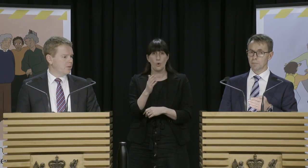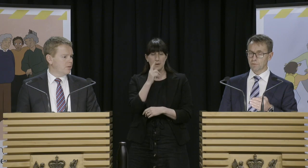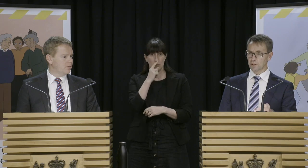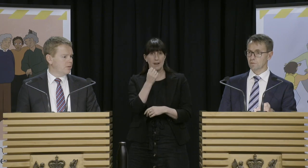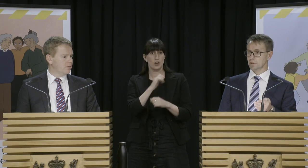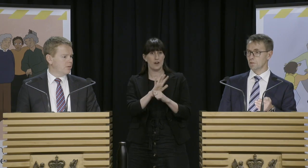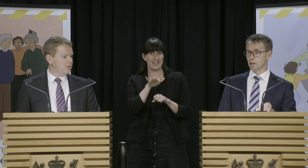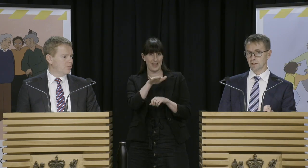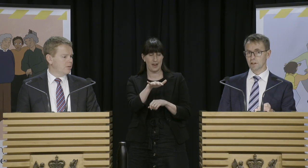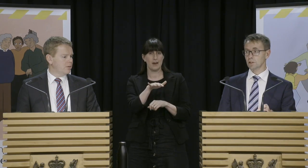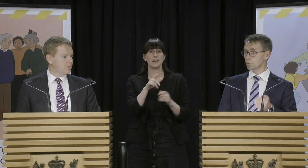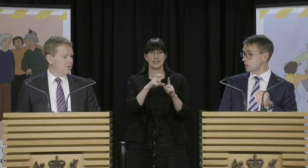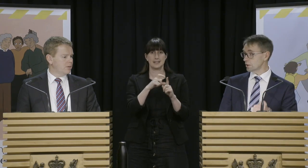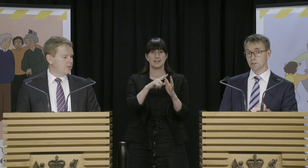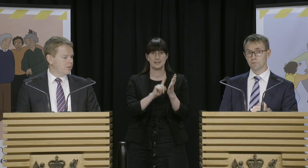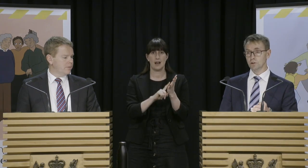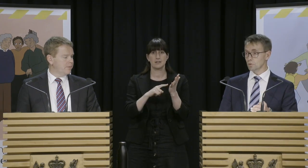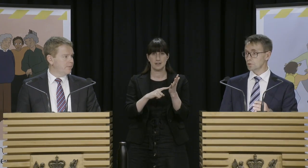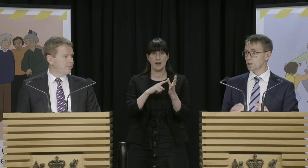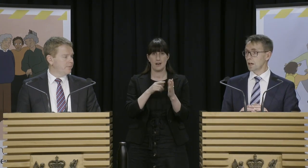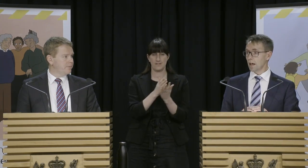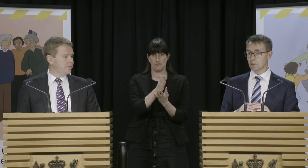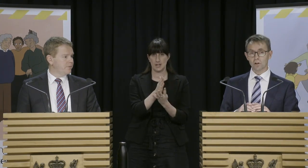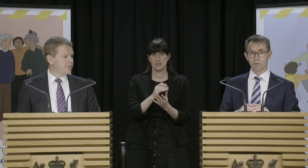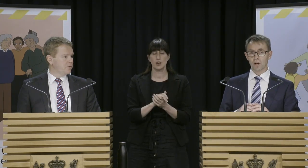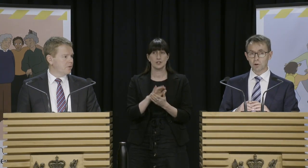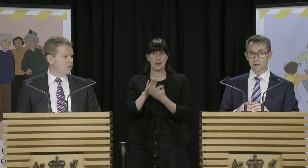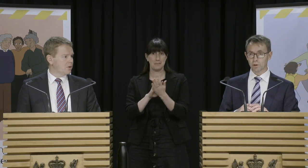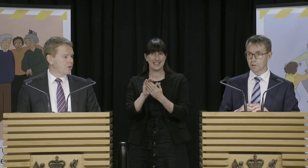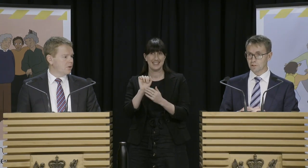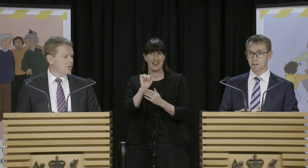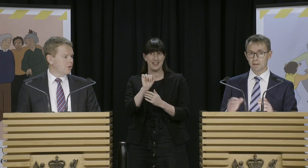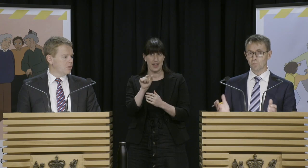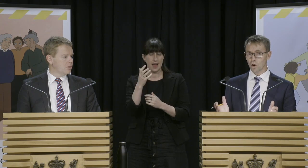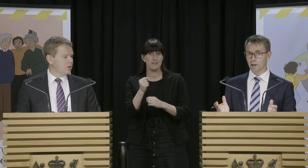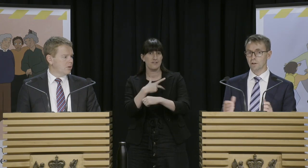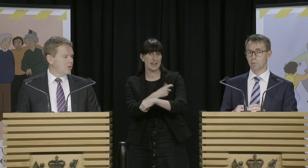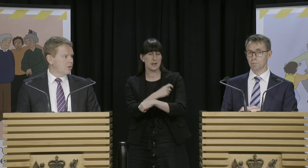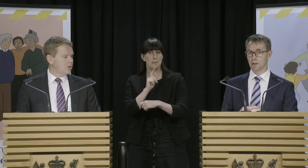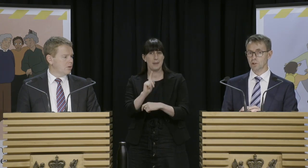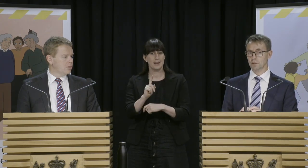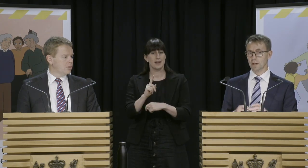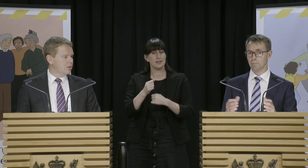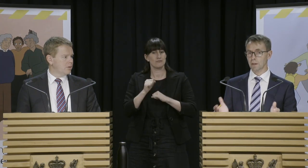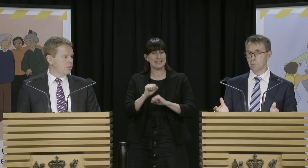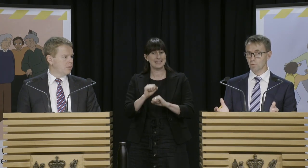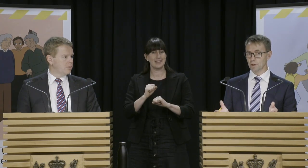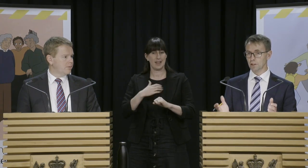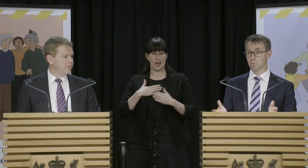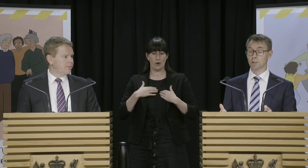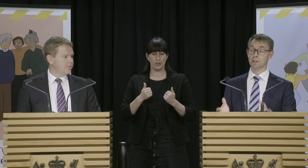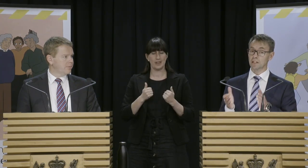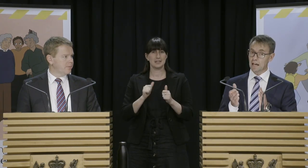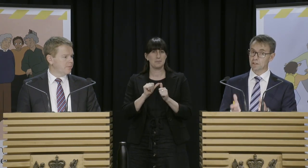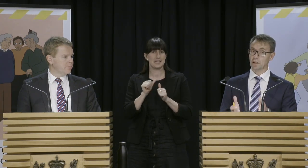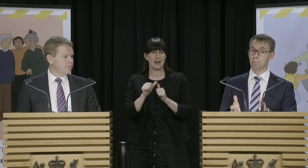the effectiveness of vaccination in protecting individuals and of helping prevent that wider population morbidity